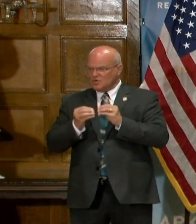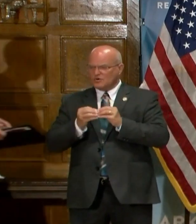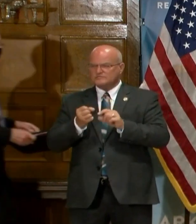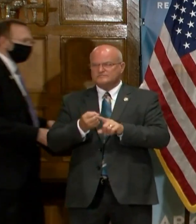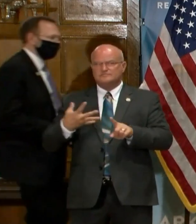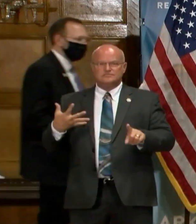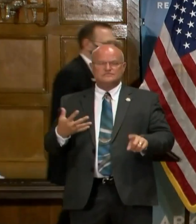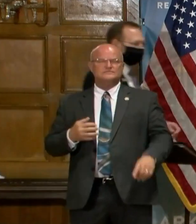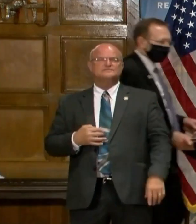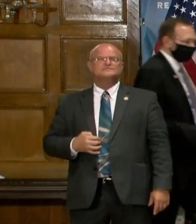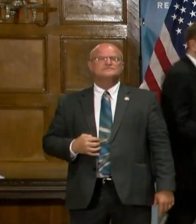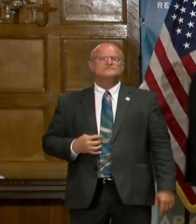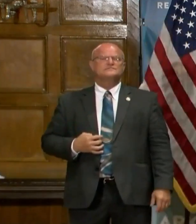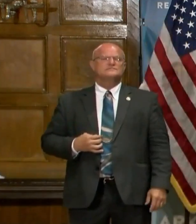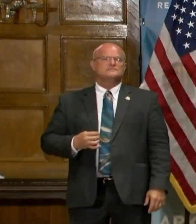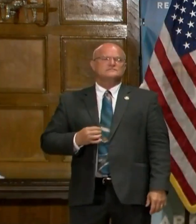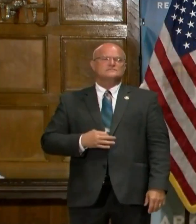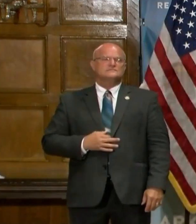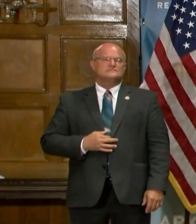that?